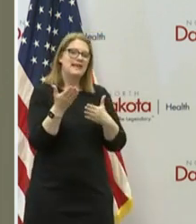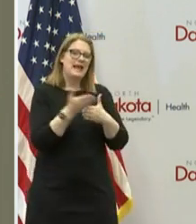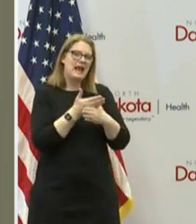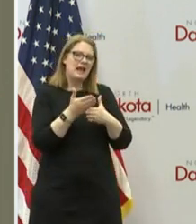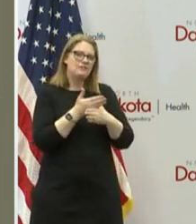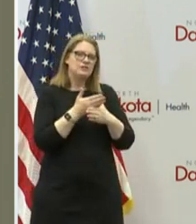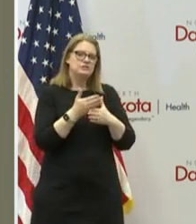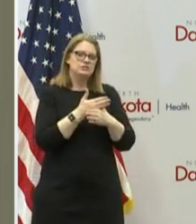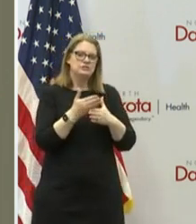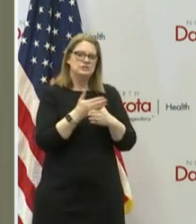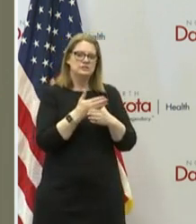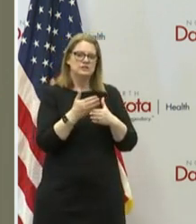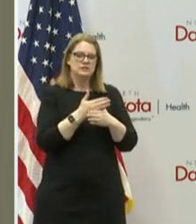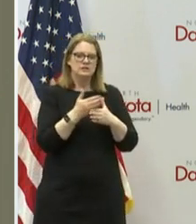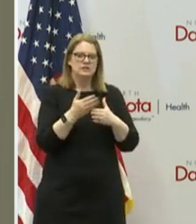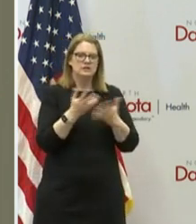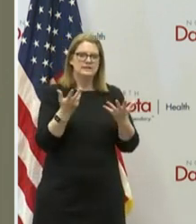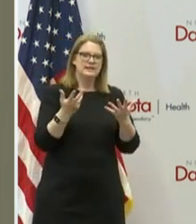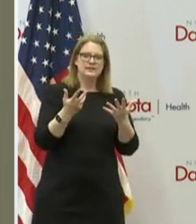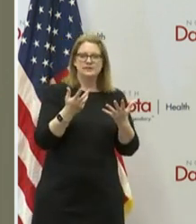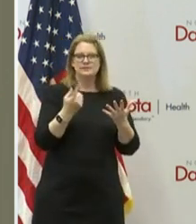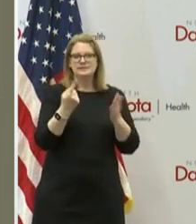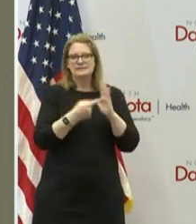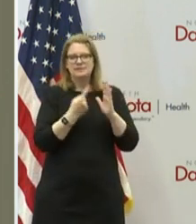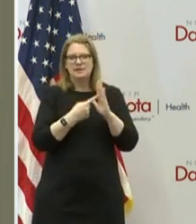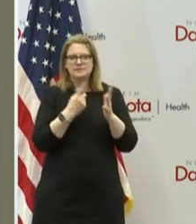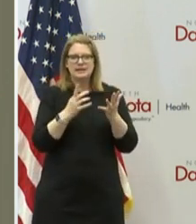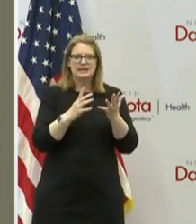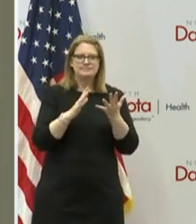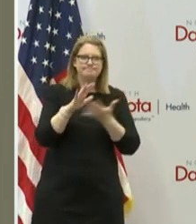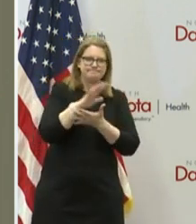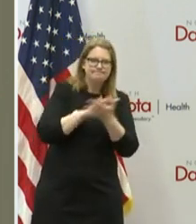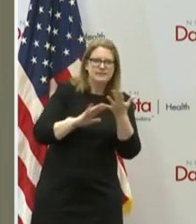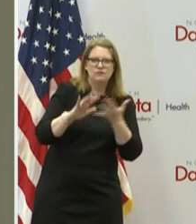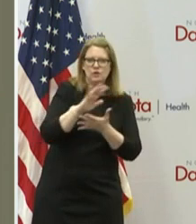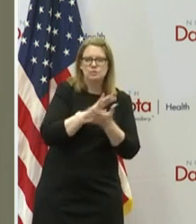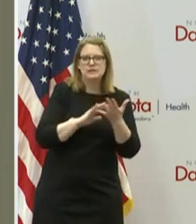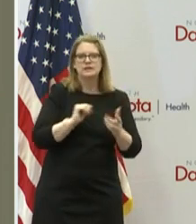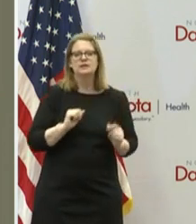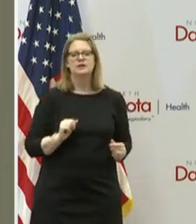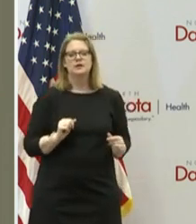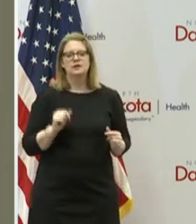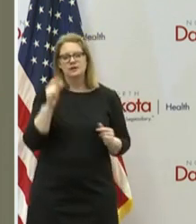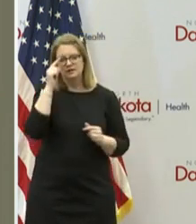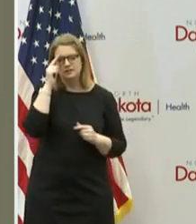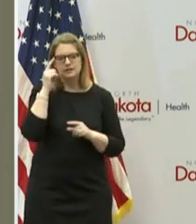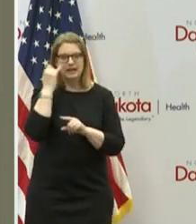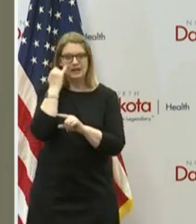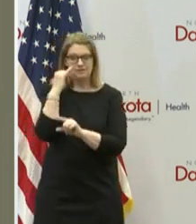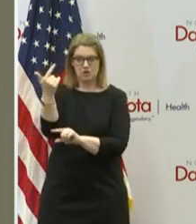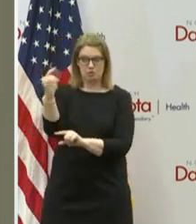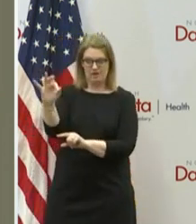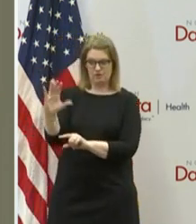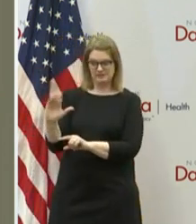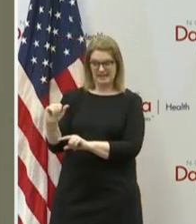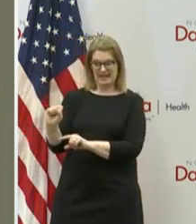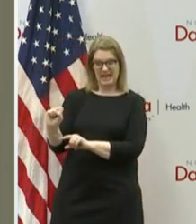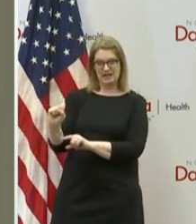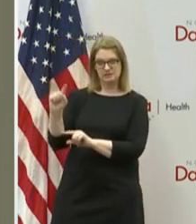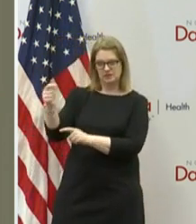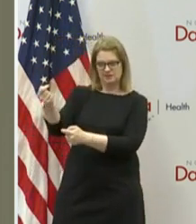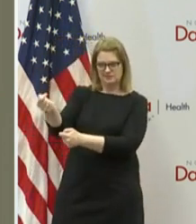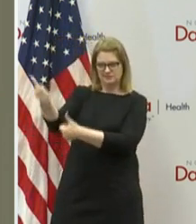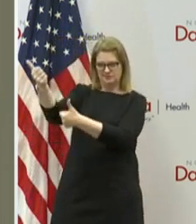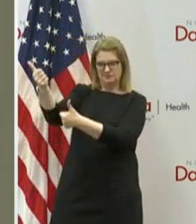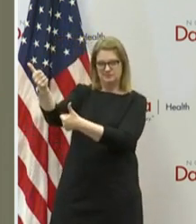again, averages get distorted by the highs and the lows. If you exclude Cass and Grand Forks County and just take a look at the rest of